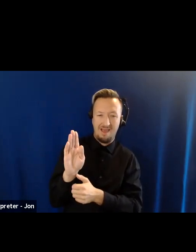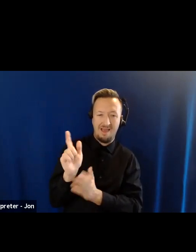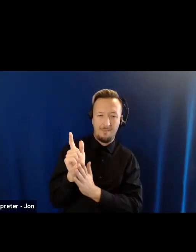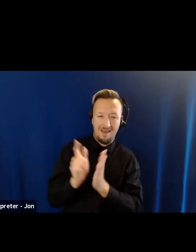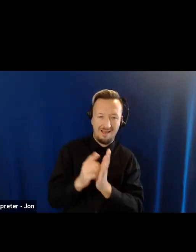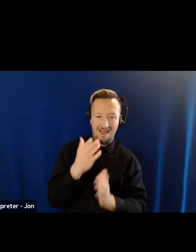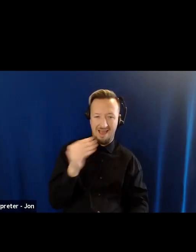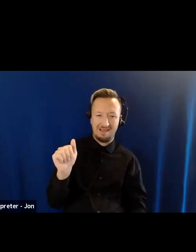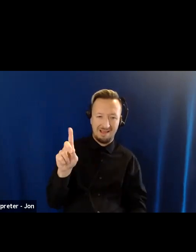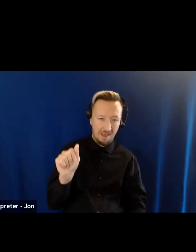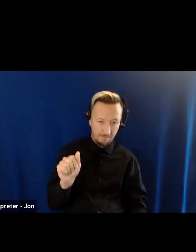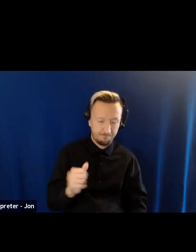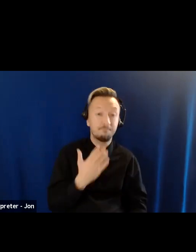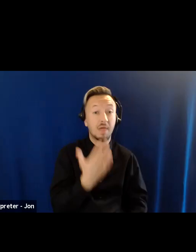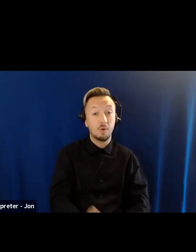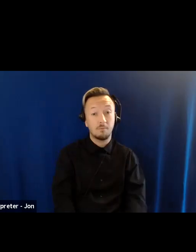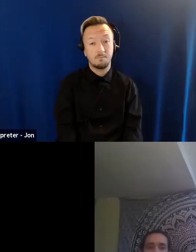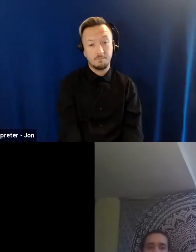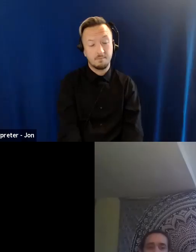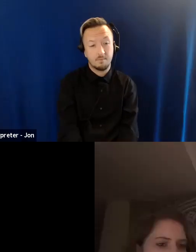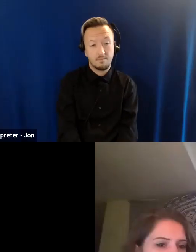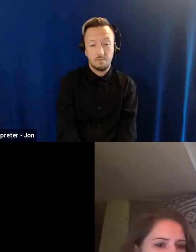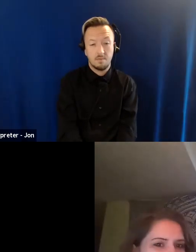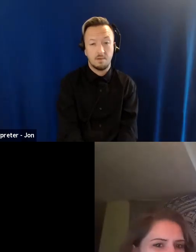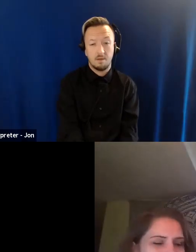So thank you very much.